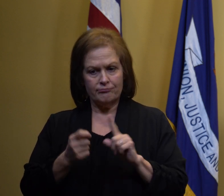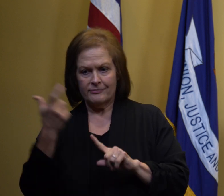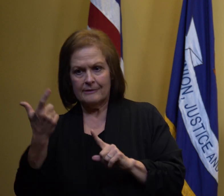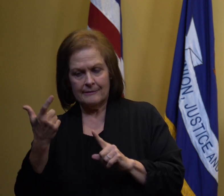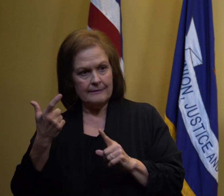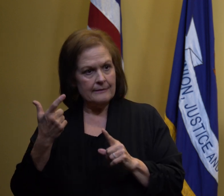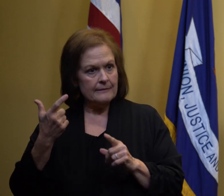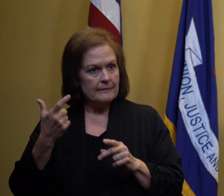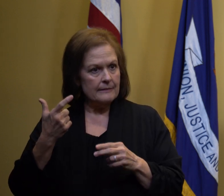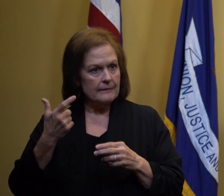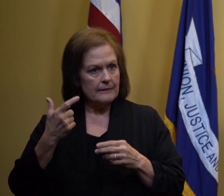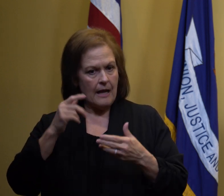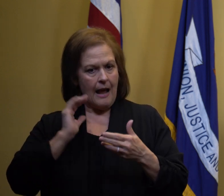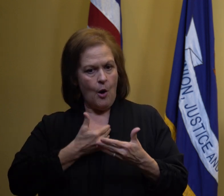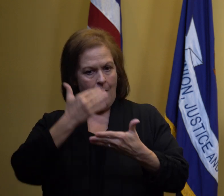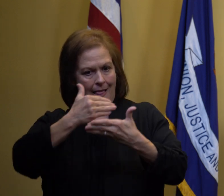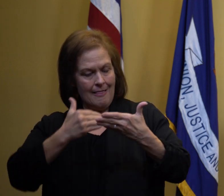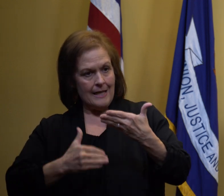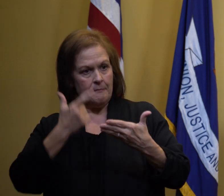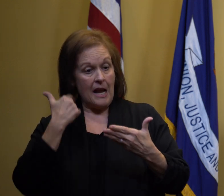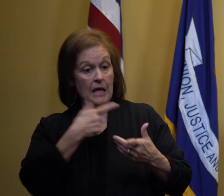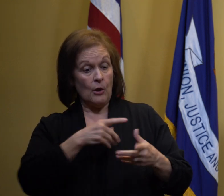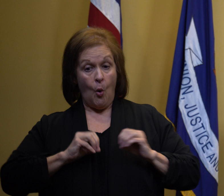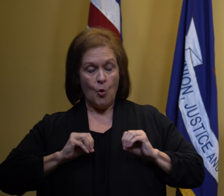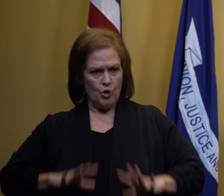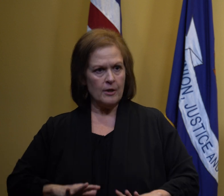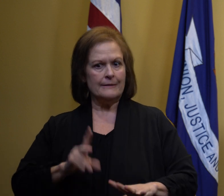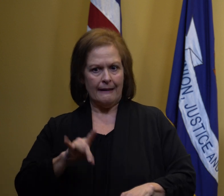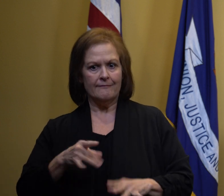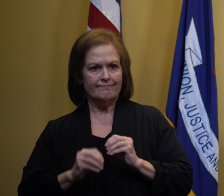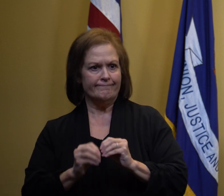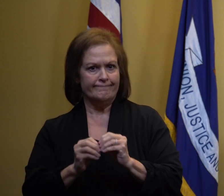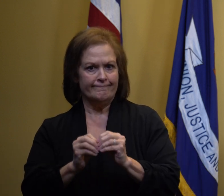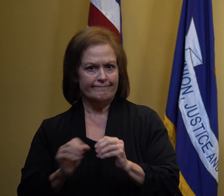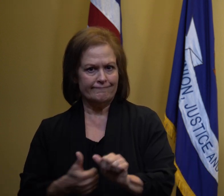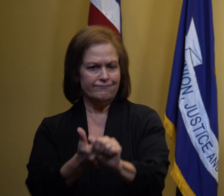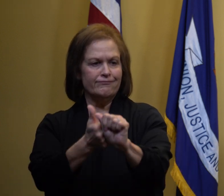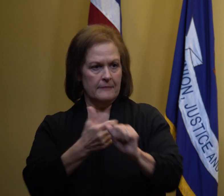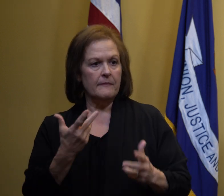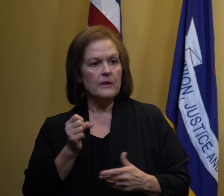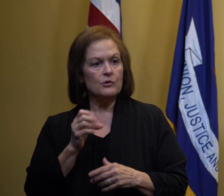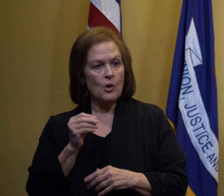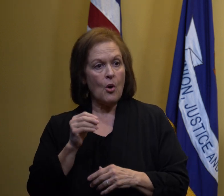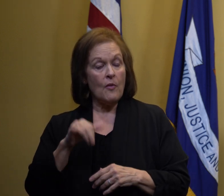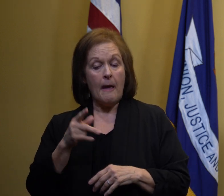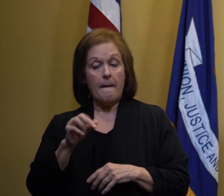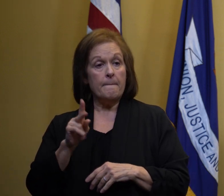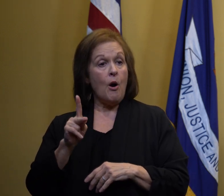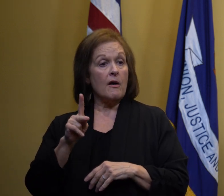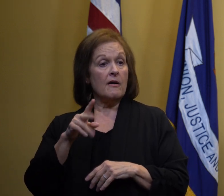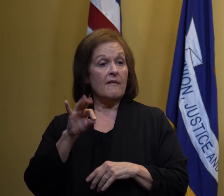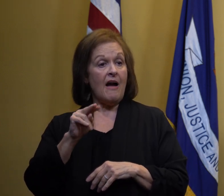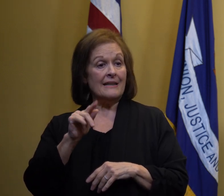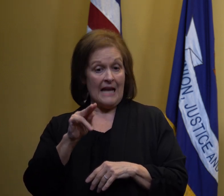we saw owners doing what they needed to do to bring the properties back into compliance. And so Rue Park Fontaine is on